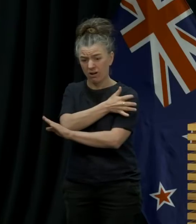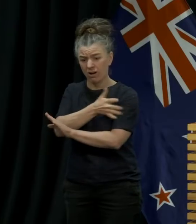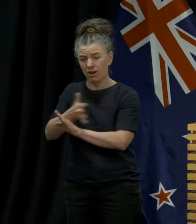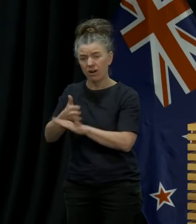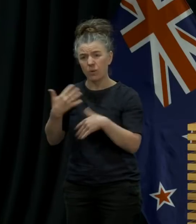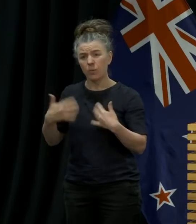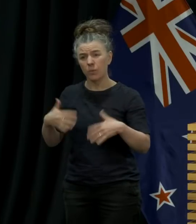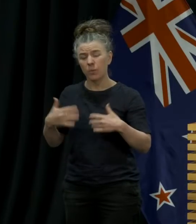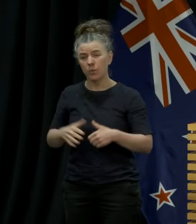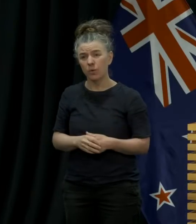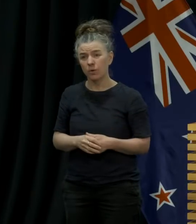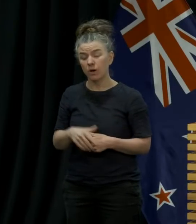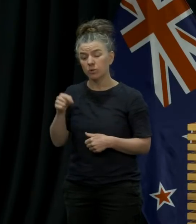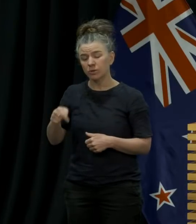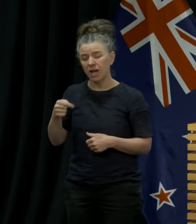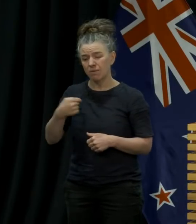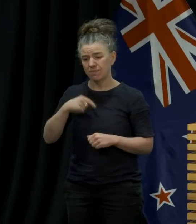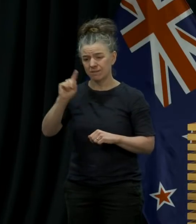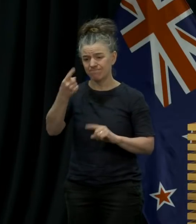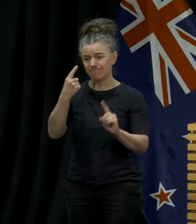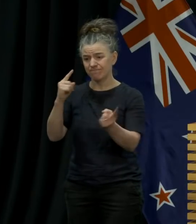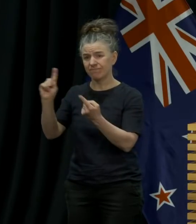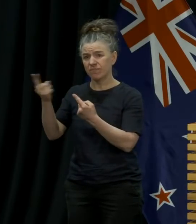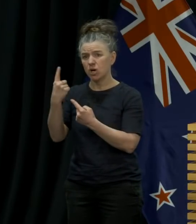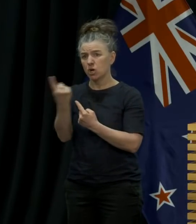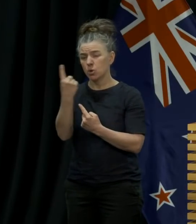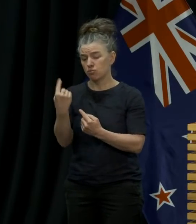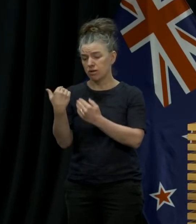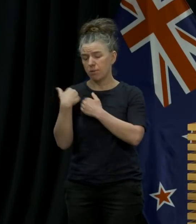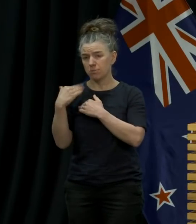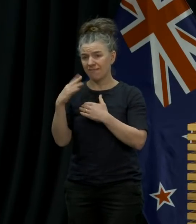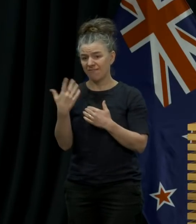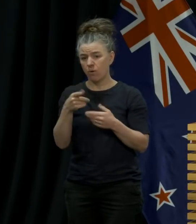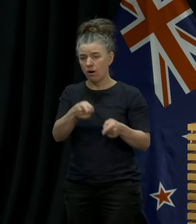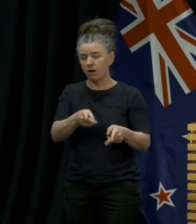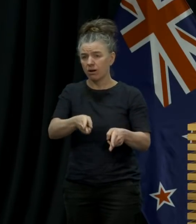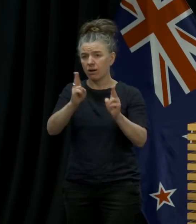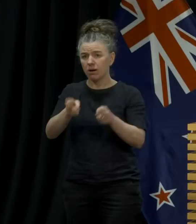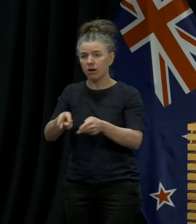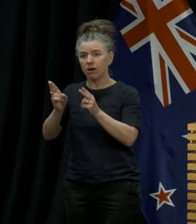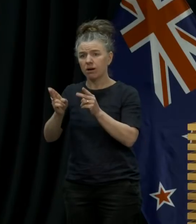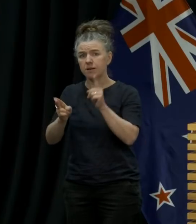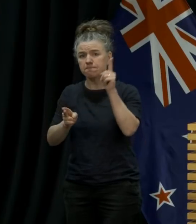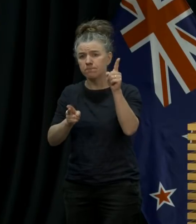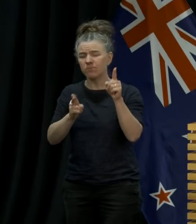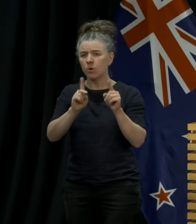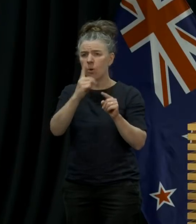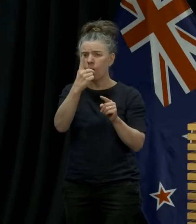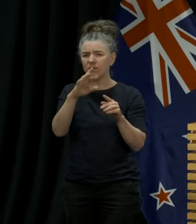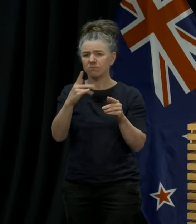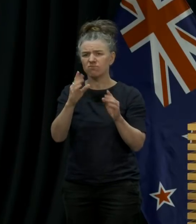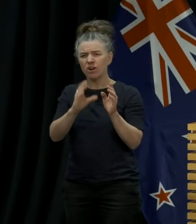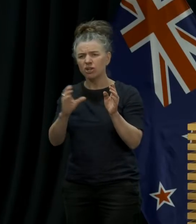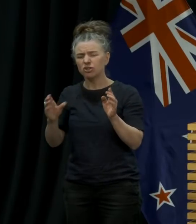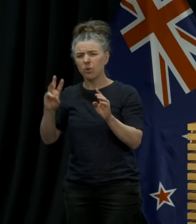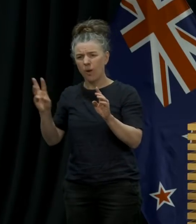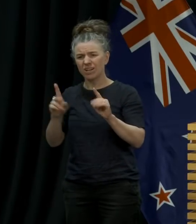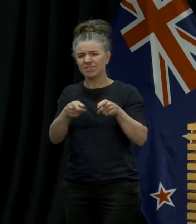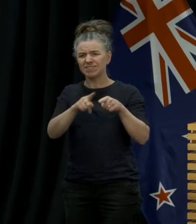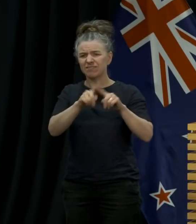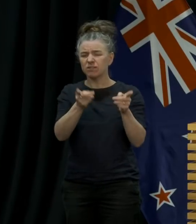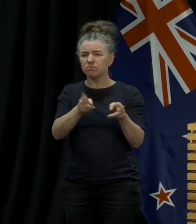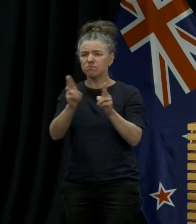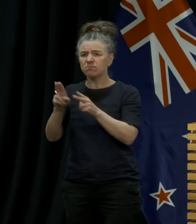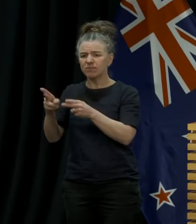together the operational leads of our quarantined and managed isolation facilities and can share the